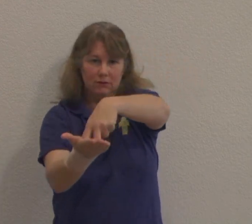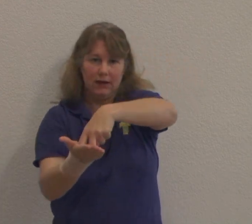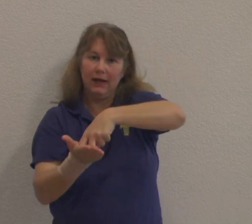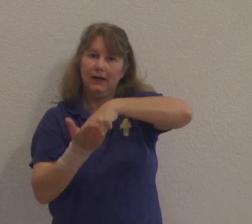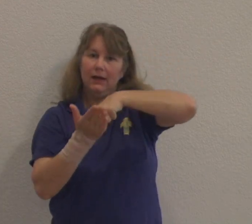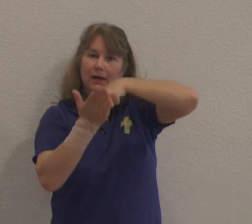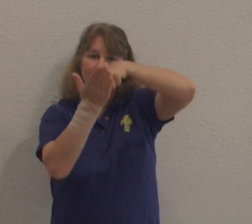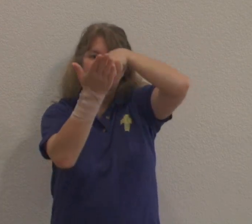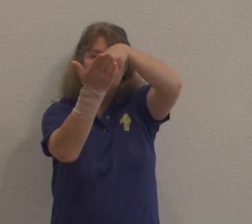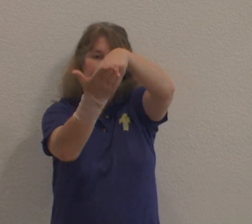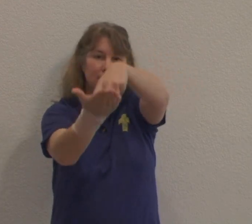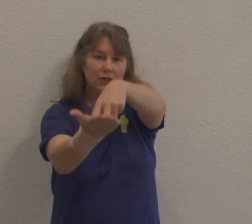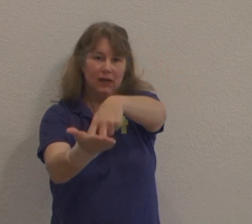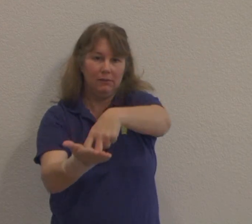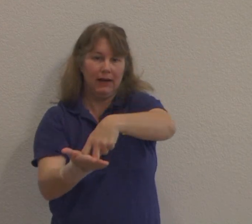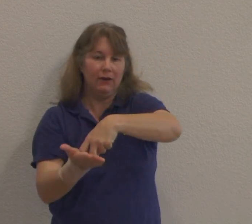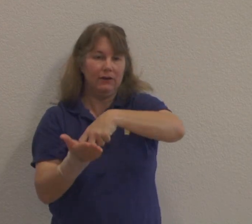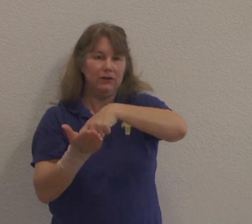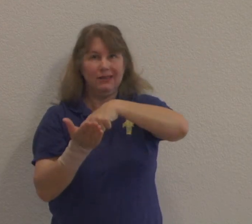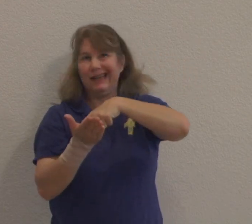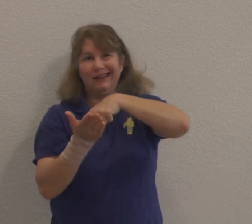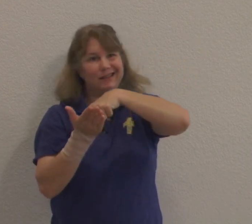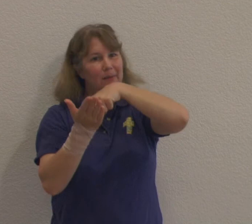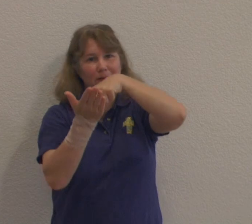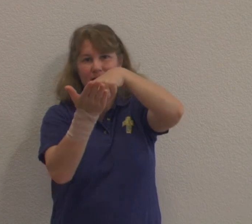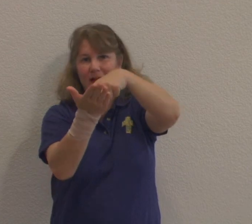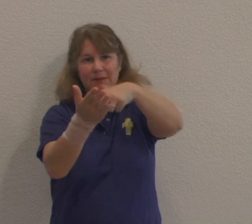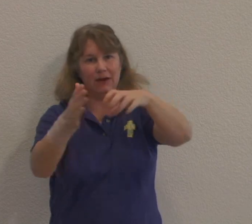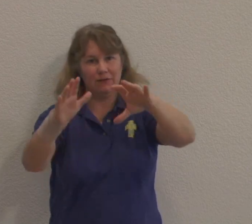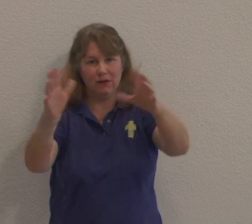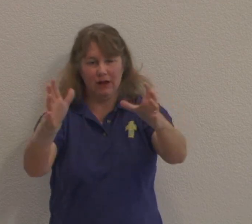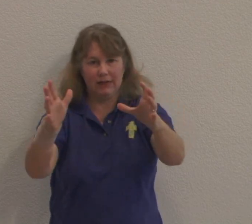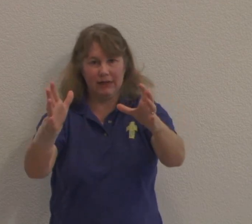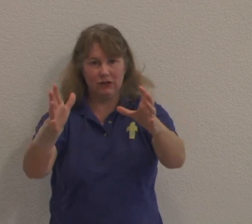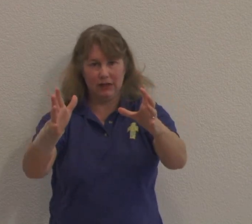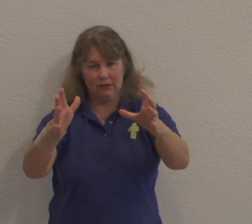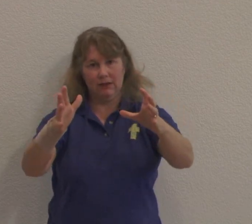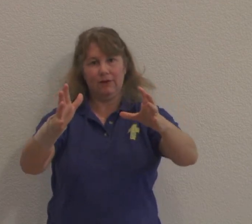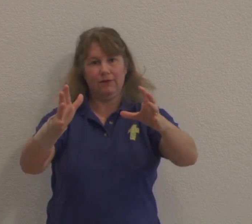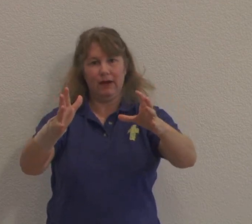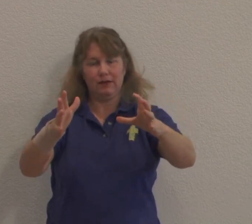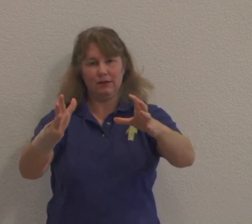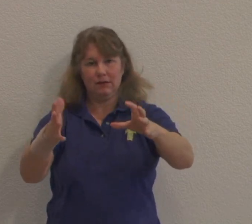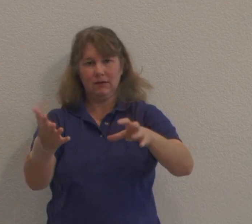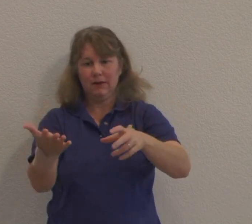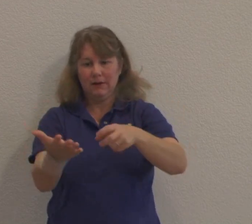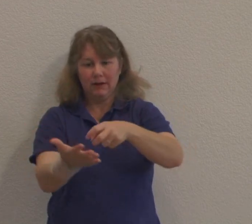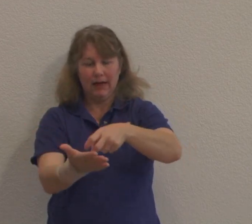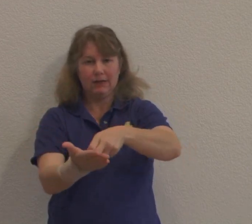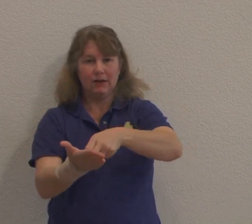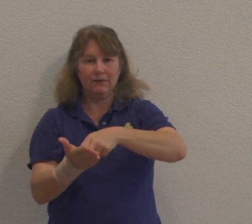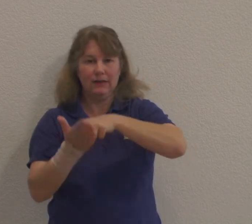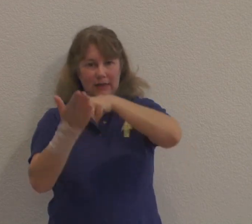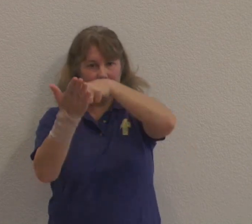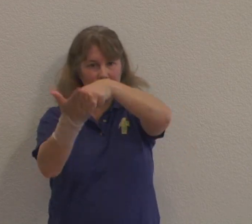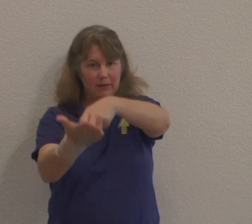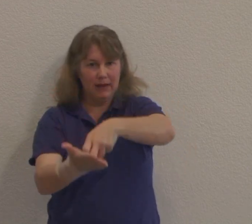Okay? And knee shall bow. And you do that a couple times, however long it takes you to get through that phrase. Okay? So every knee shall